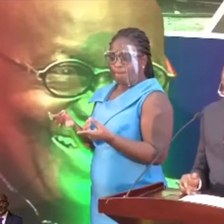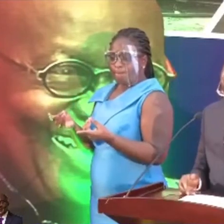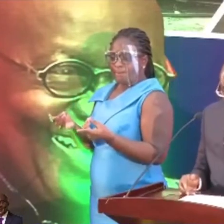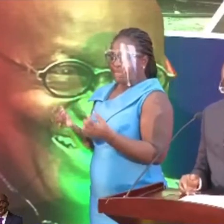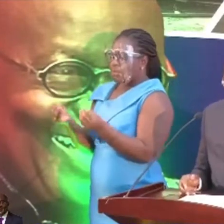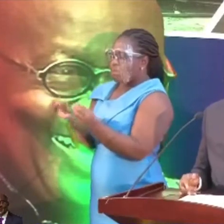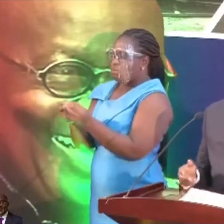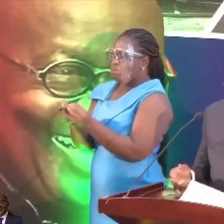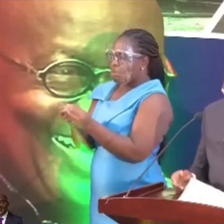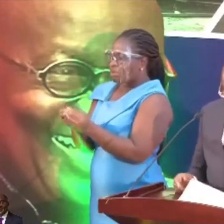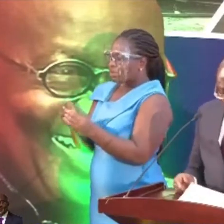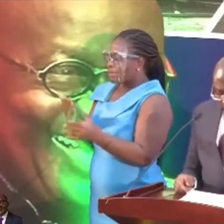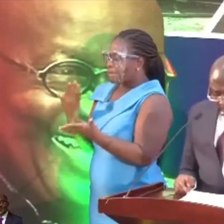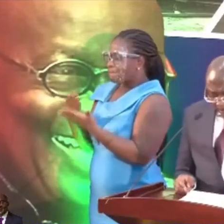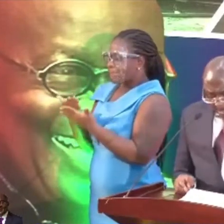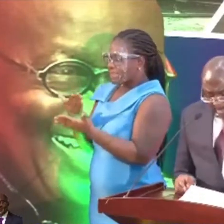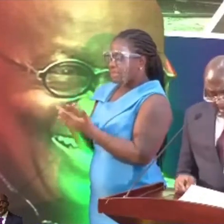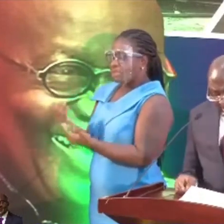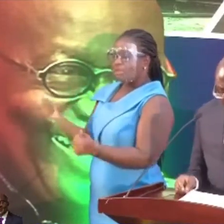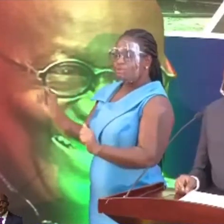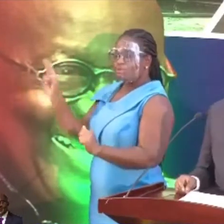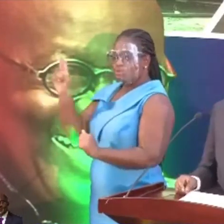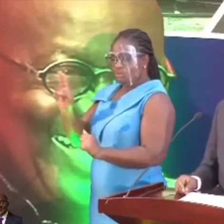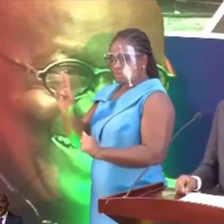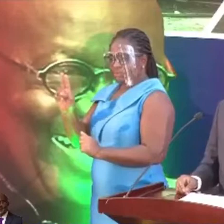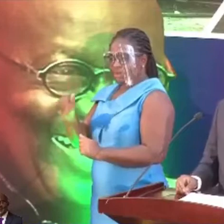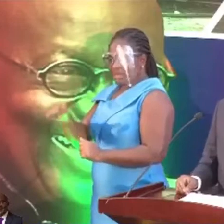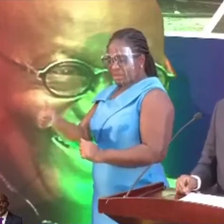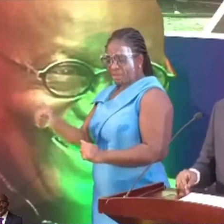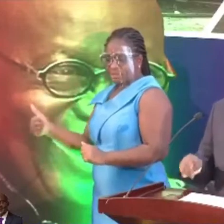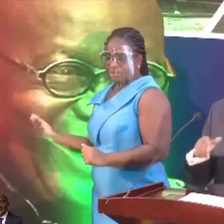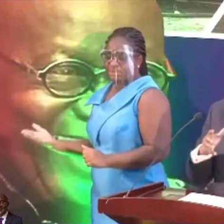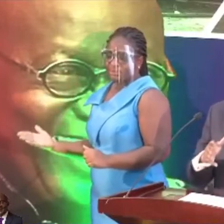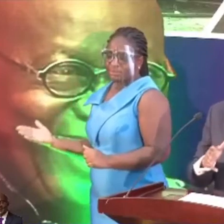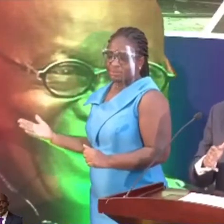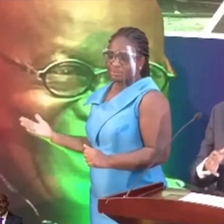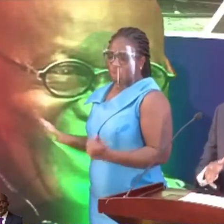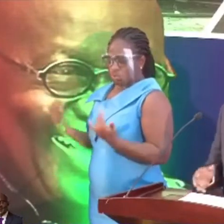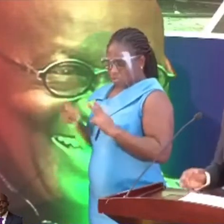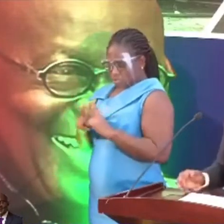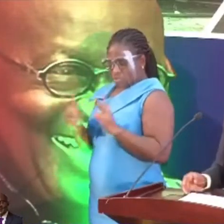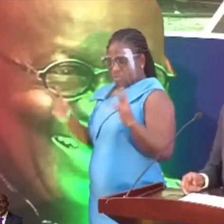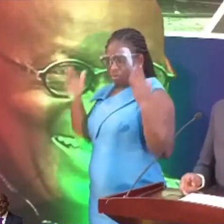this money could have been used for other infrastructure. So our